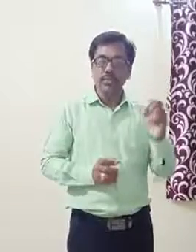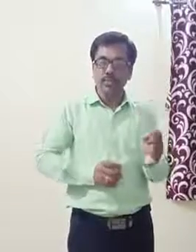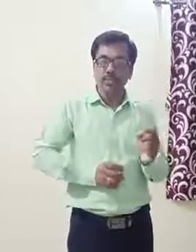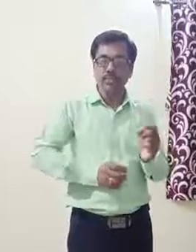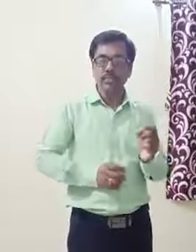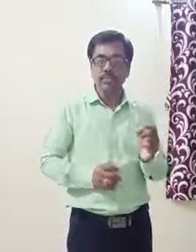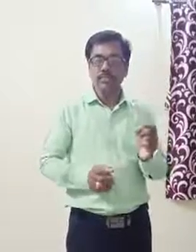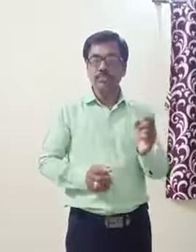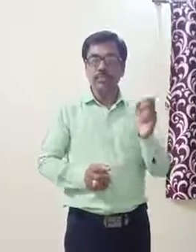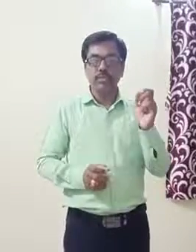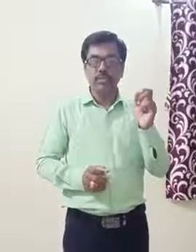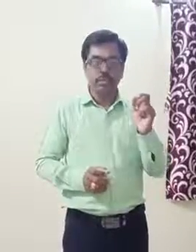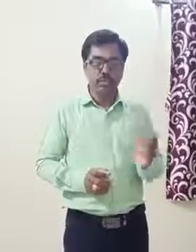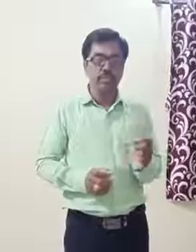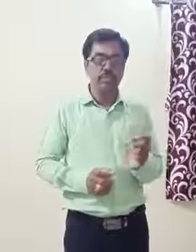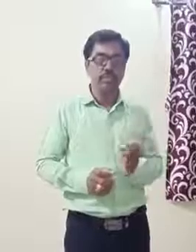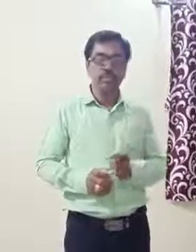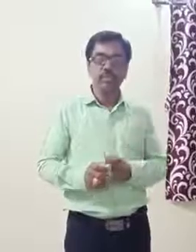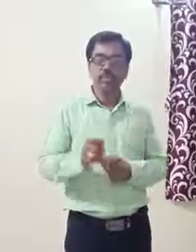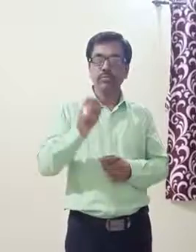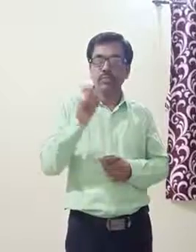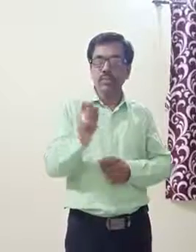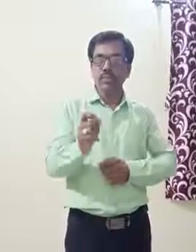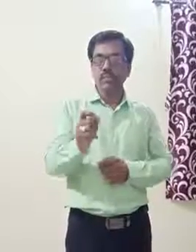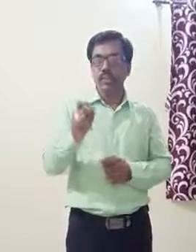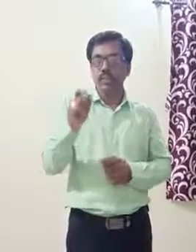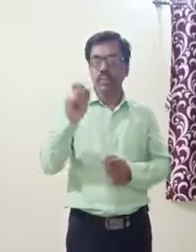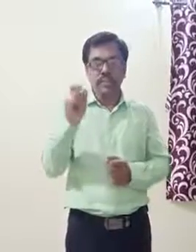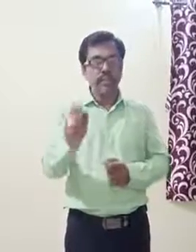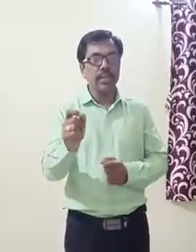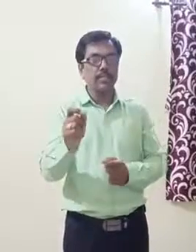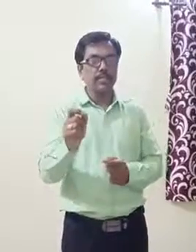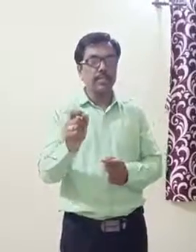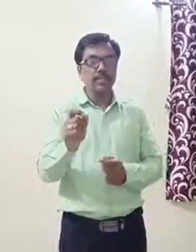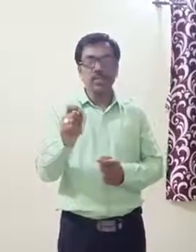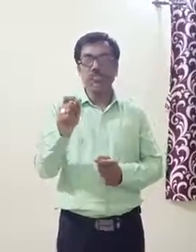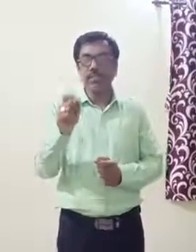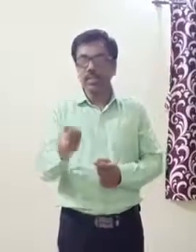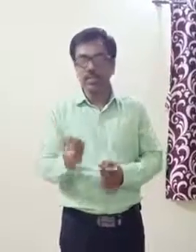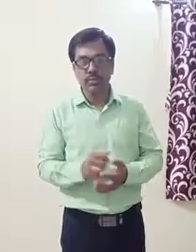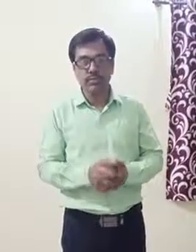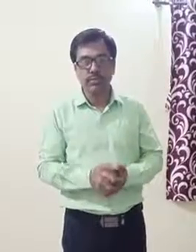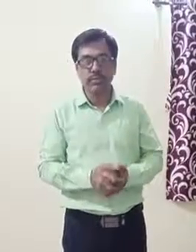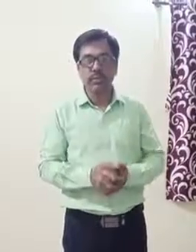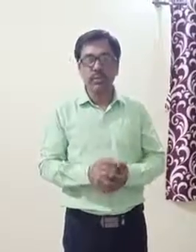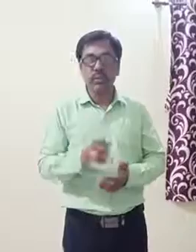know that French Revolution was the first clear expression of nationalism in